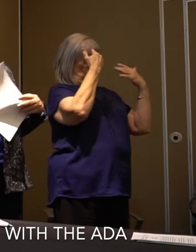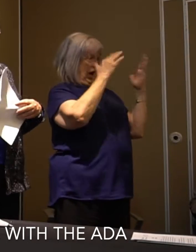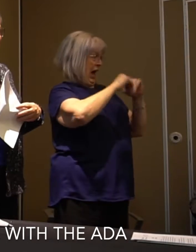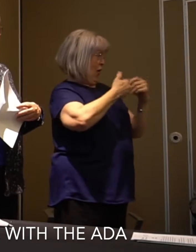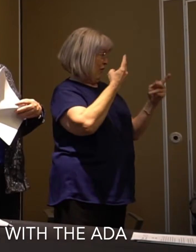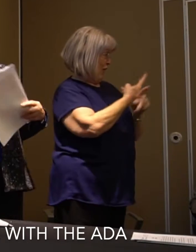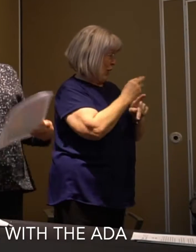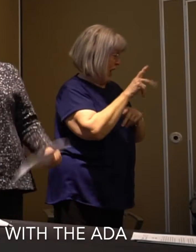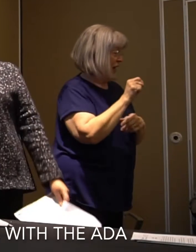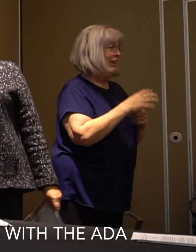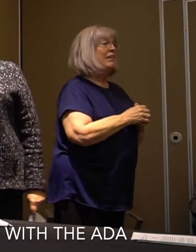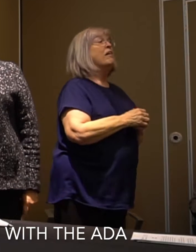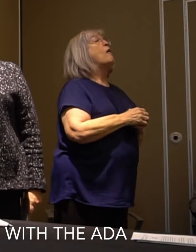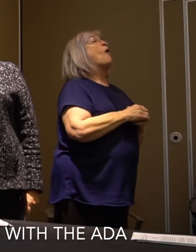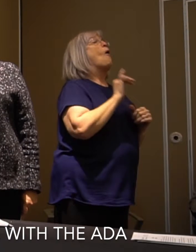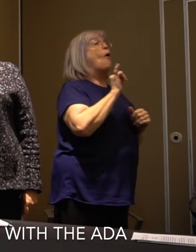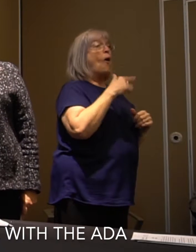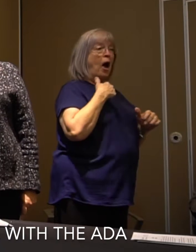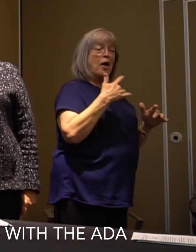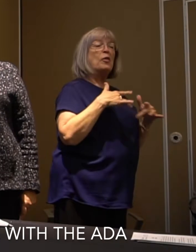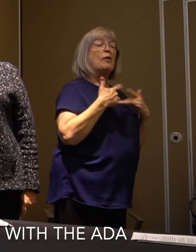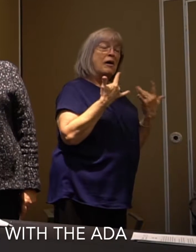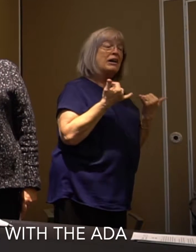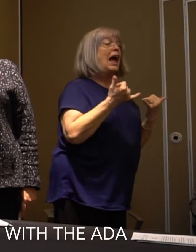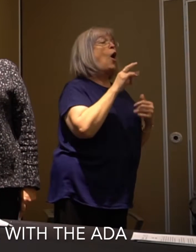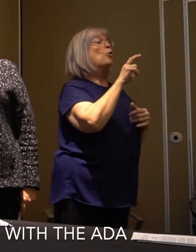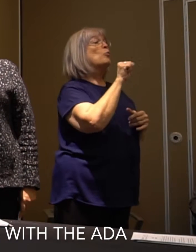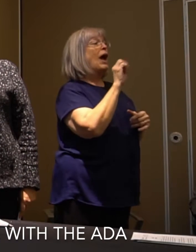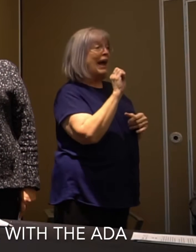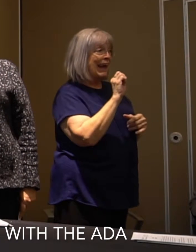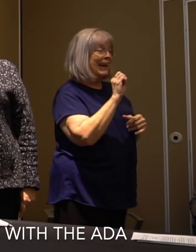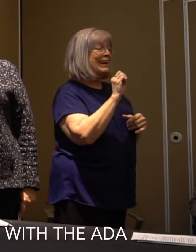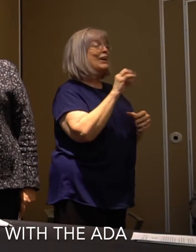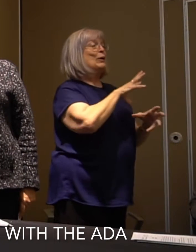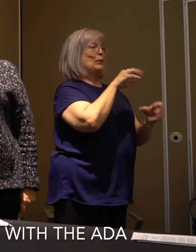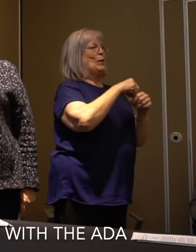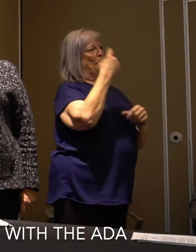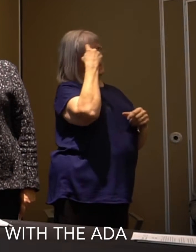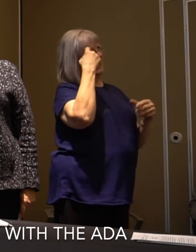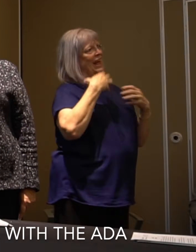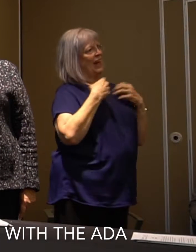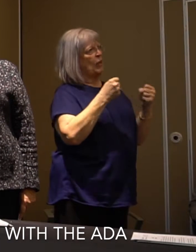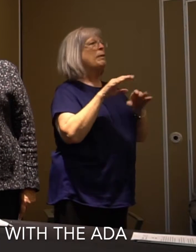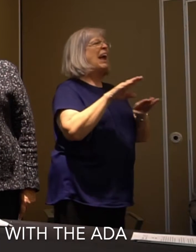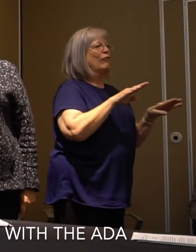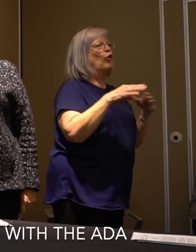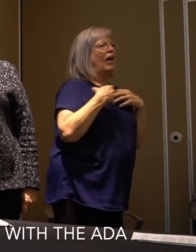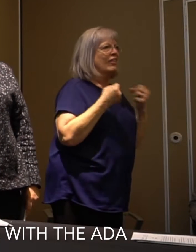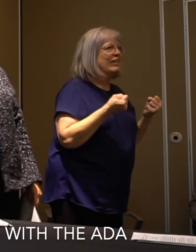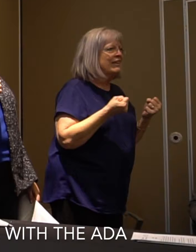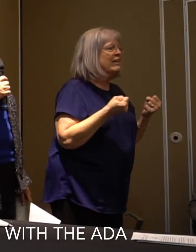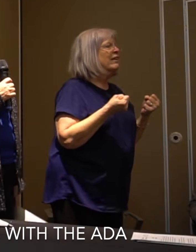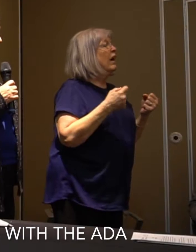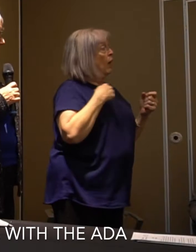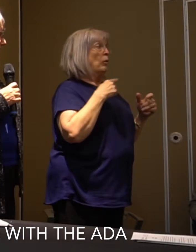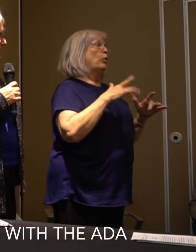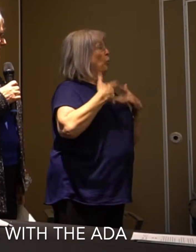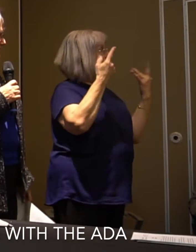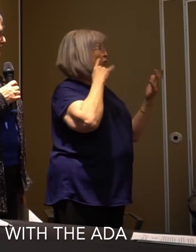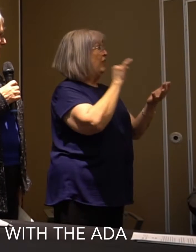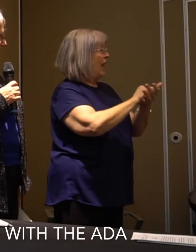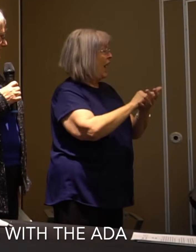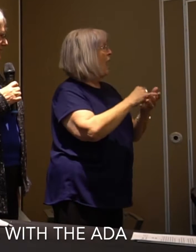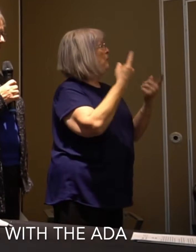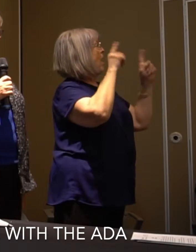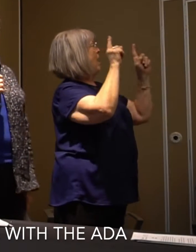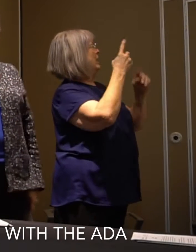to my much delight, the RAYs now include mental health, behavioral health. And I'm delighted